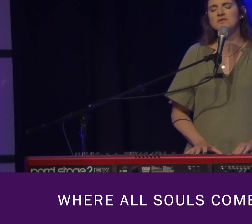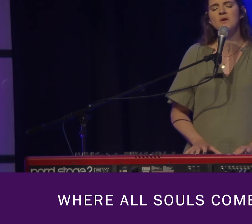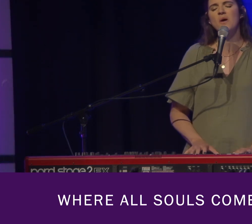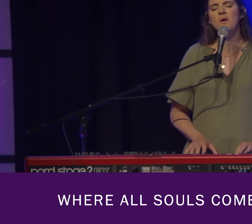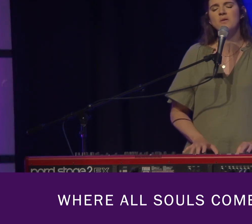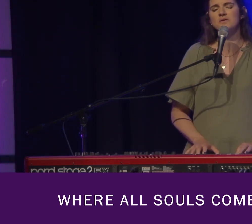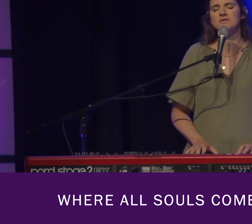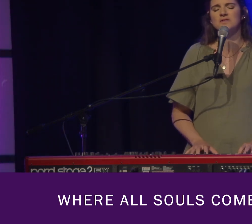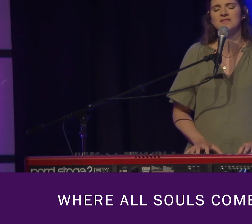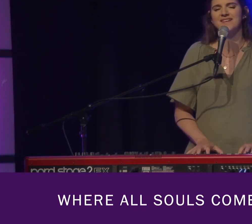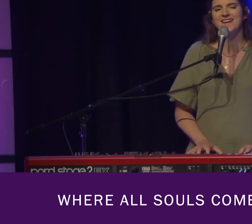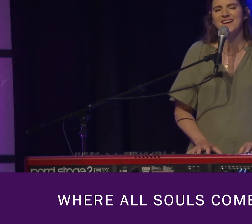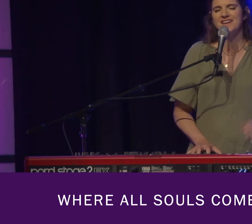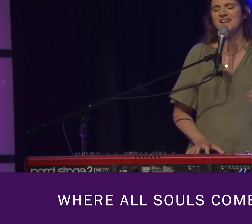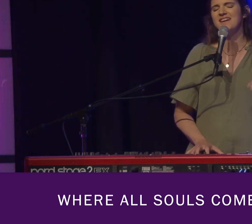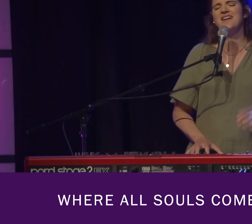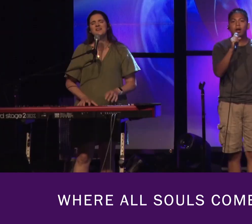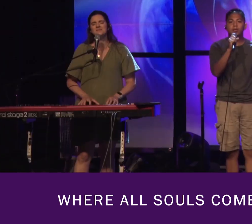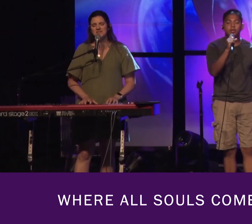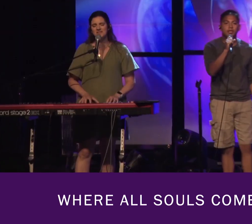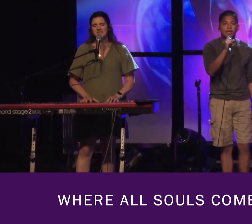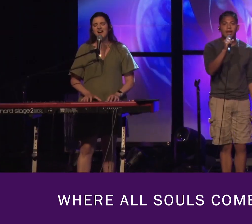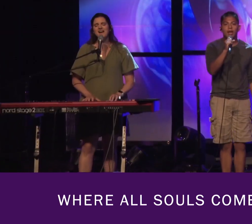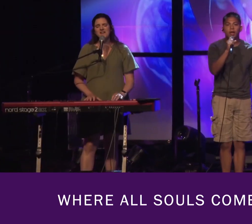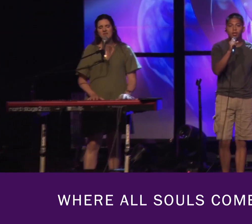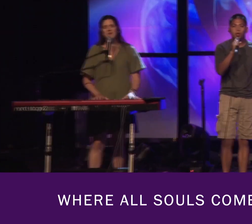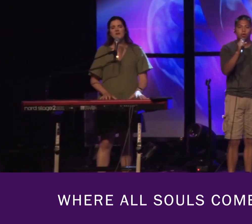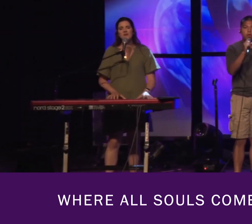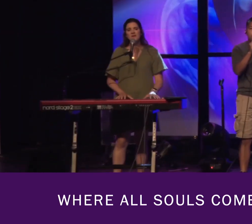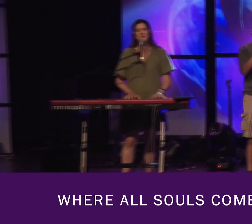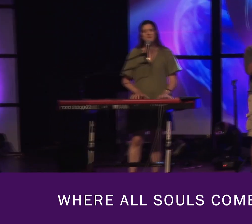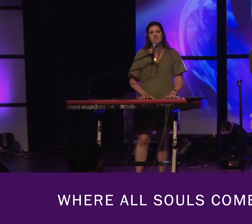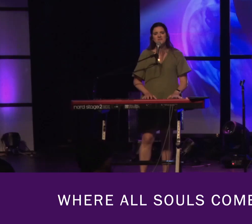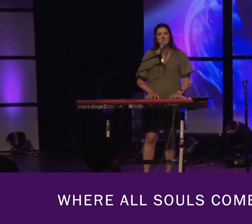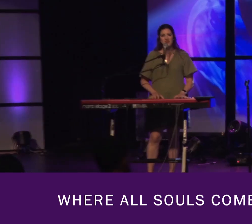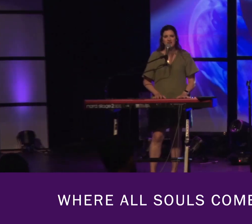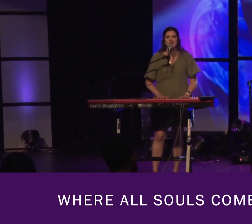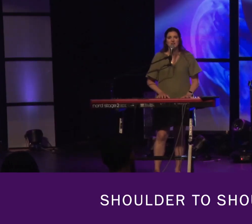all souls come together,